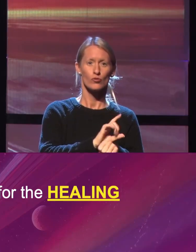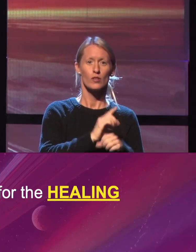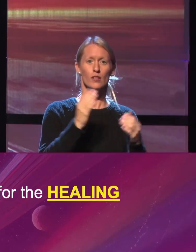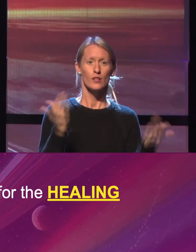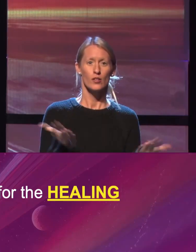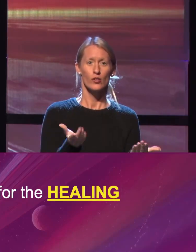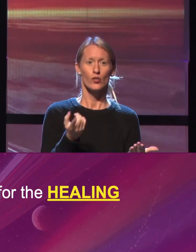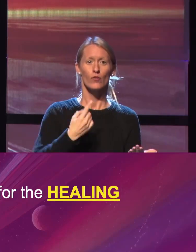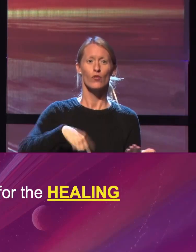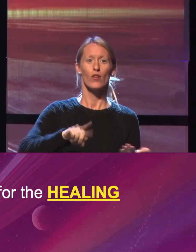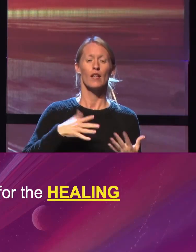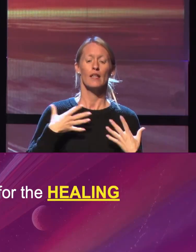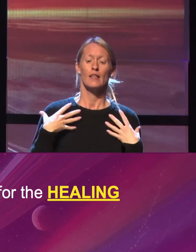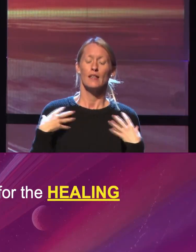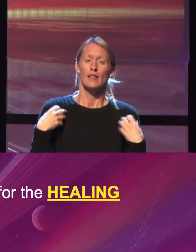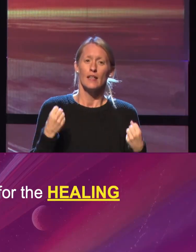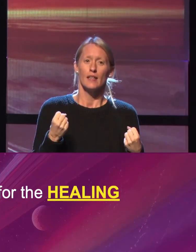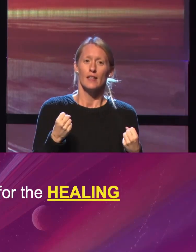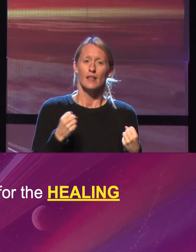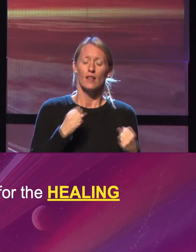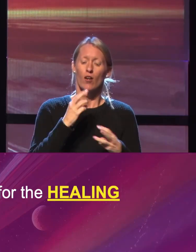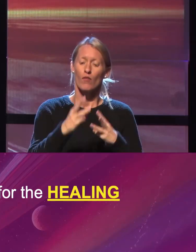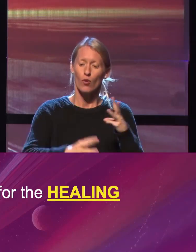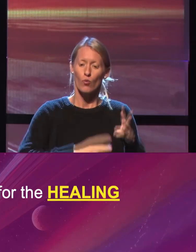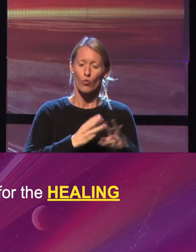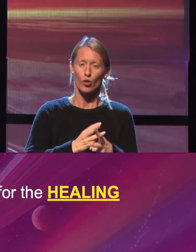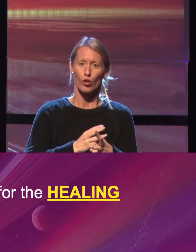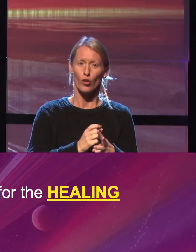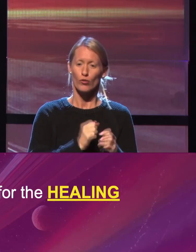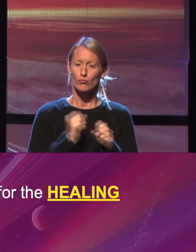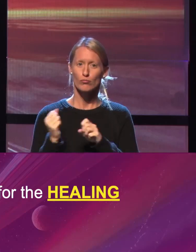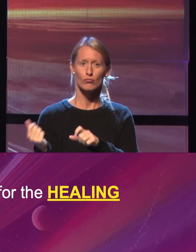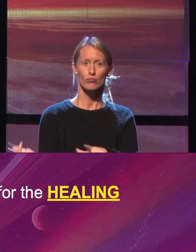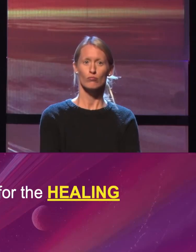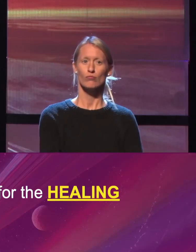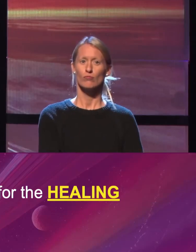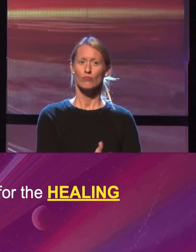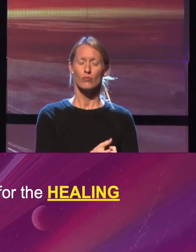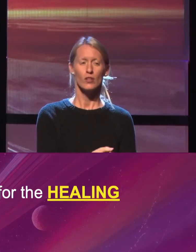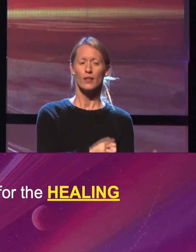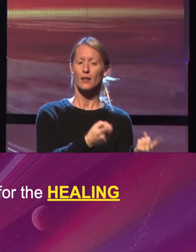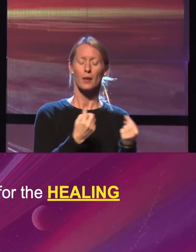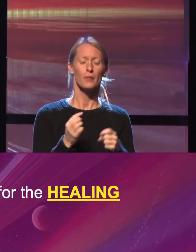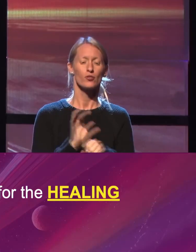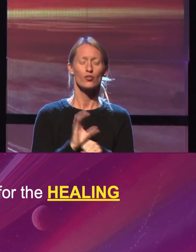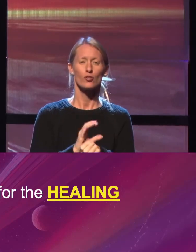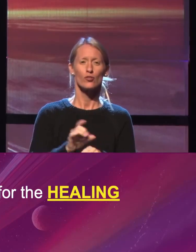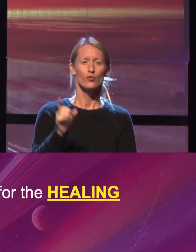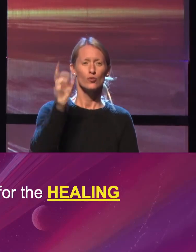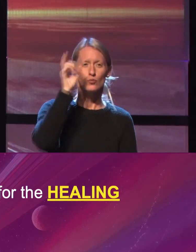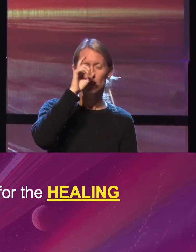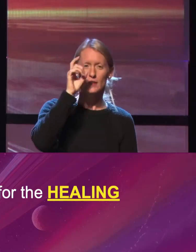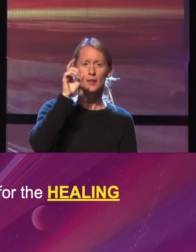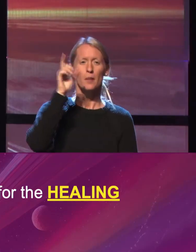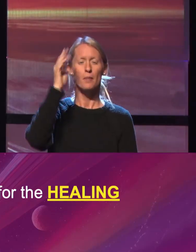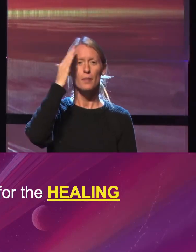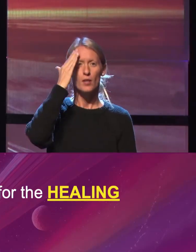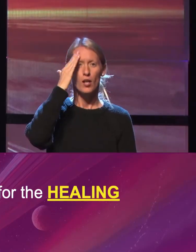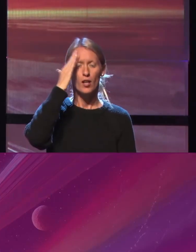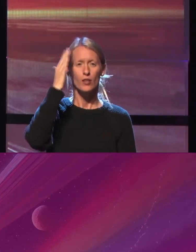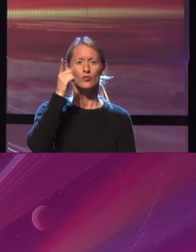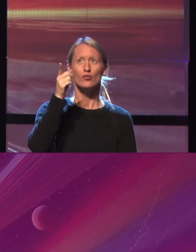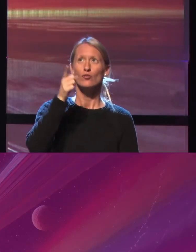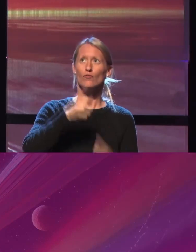world. John's description of the New Jerusalem is not one where you would come and get all the wisdom and knowledge that you needed about God and make yourself right.